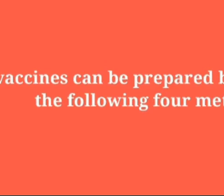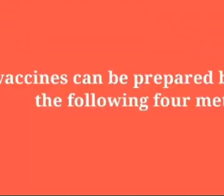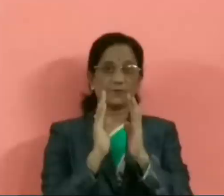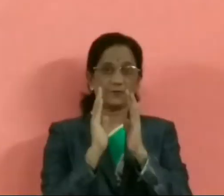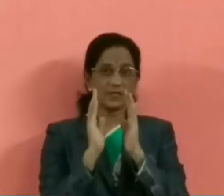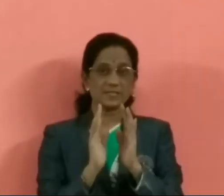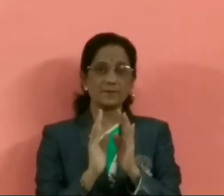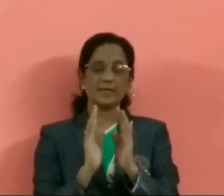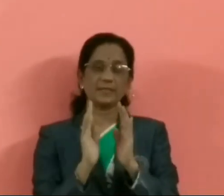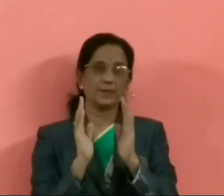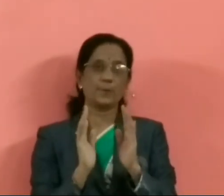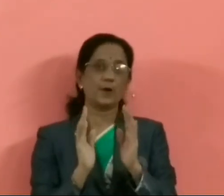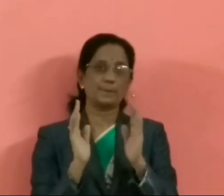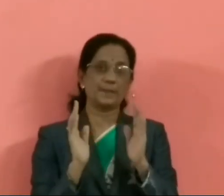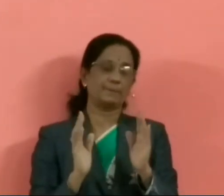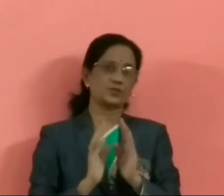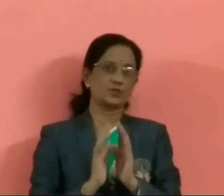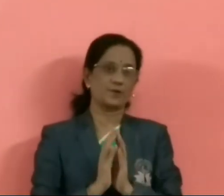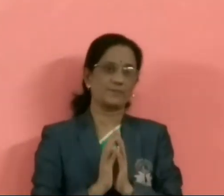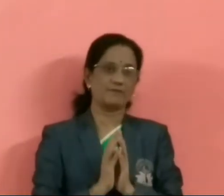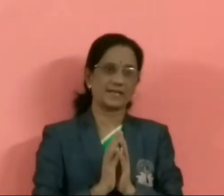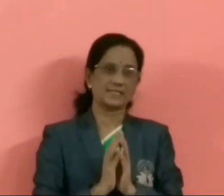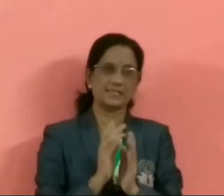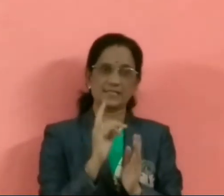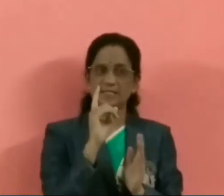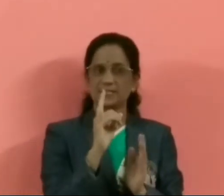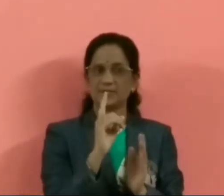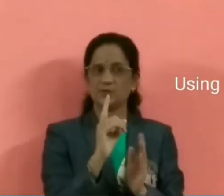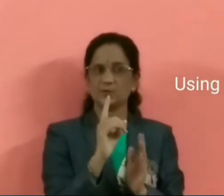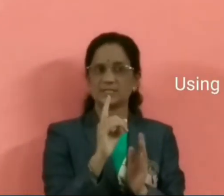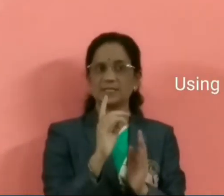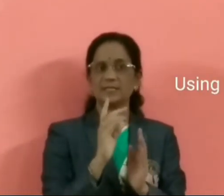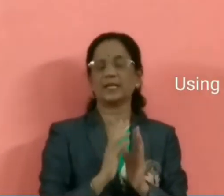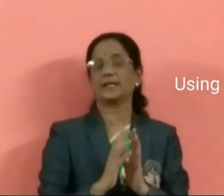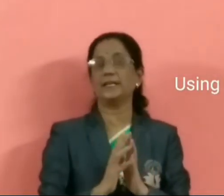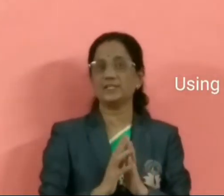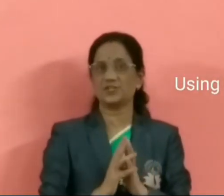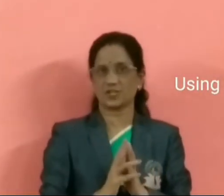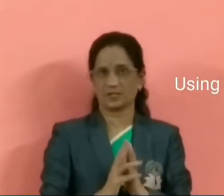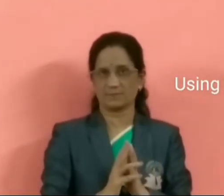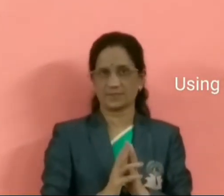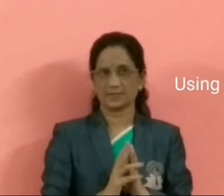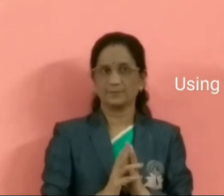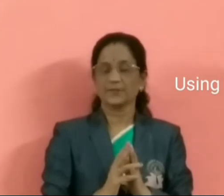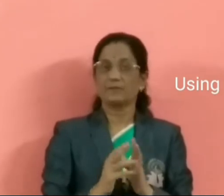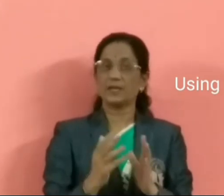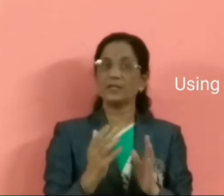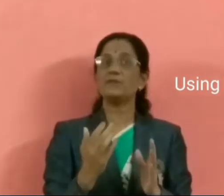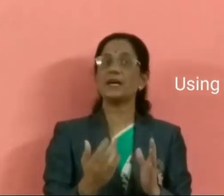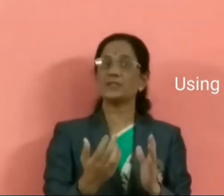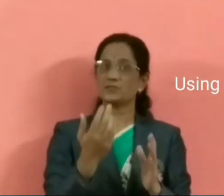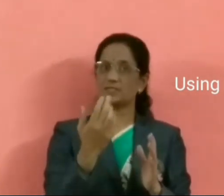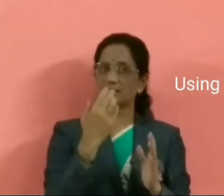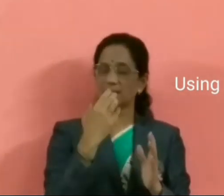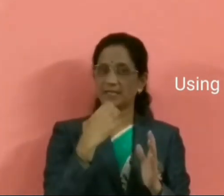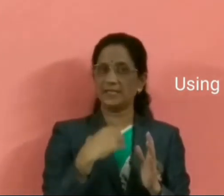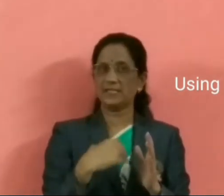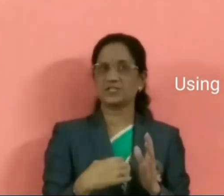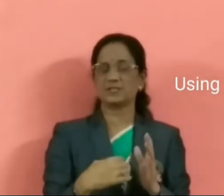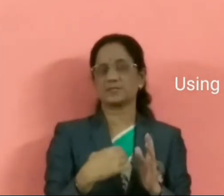The first method for preparation of the vaccine is using the kill germs. When we are using the kill germs